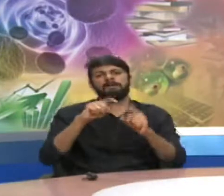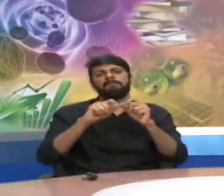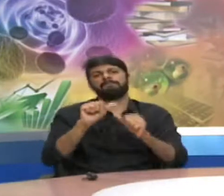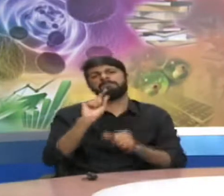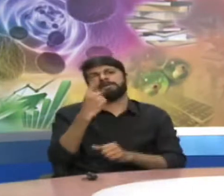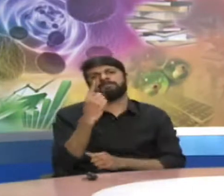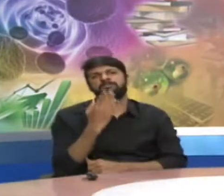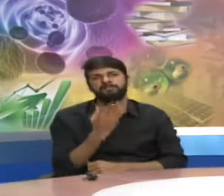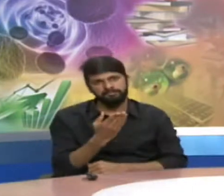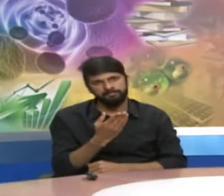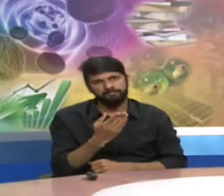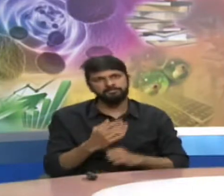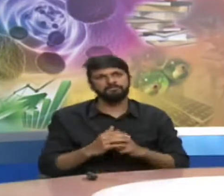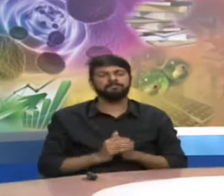over distraction.